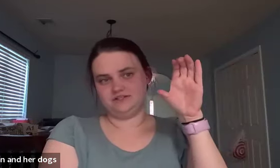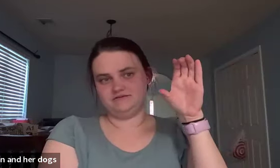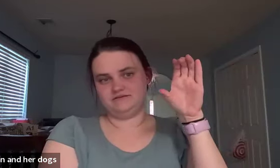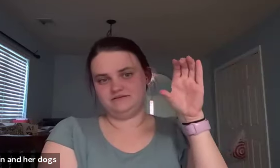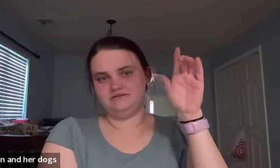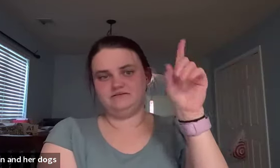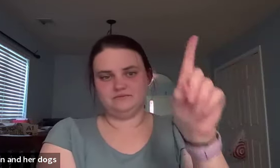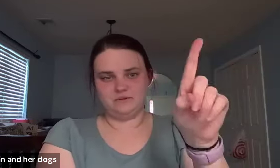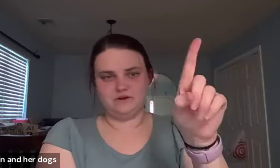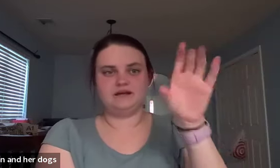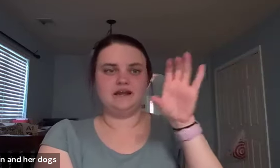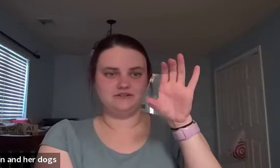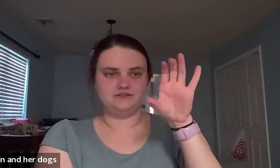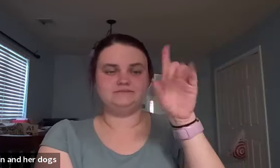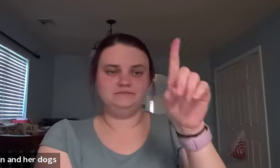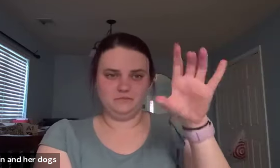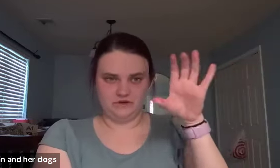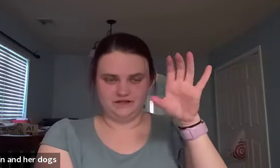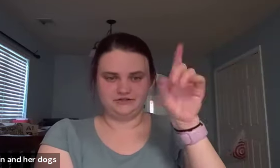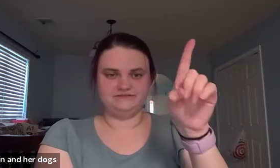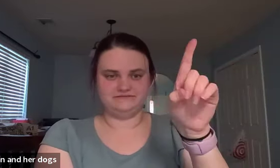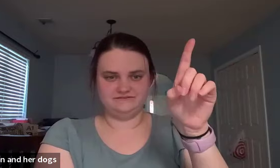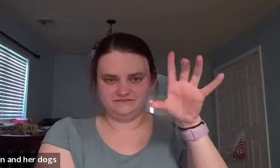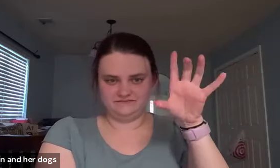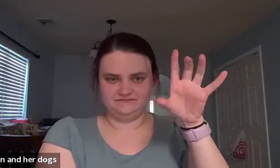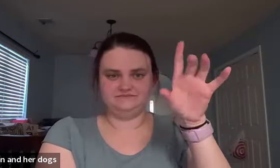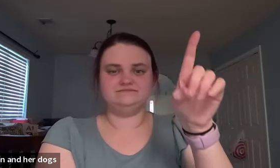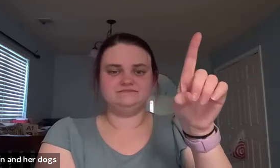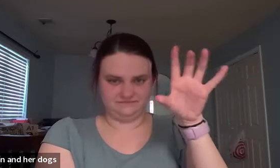100. 100. 100.